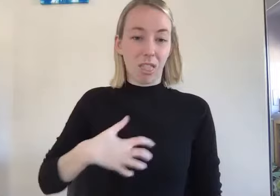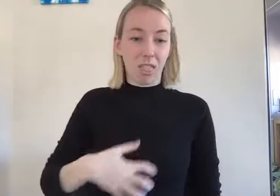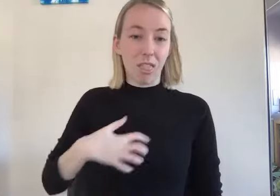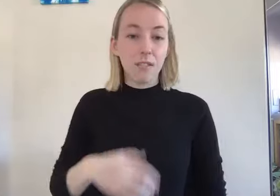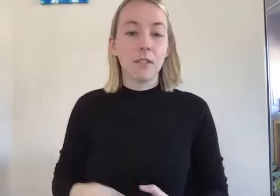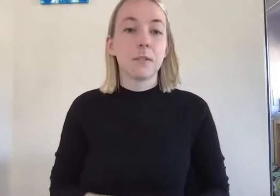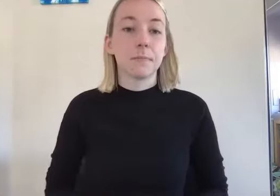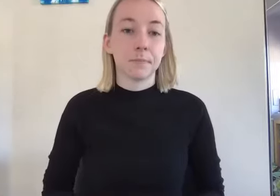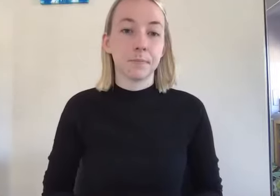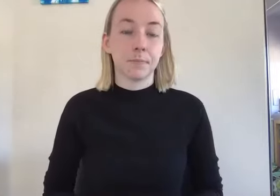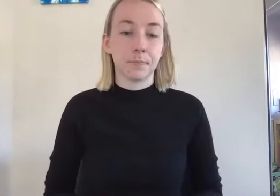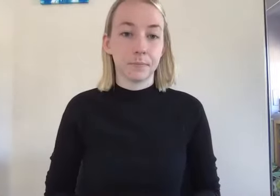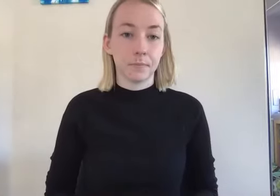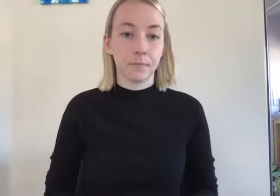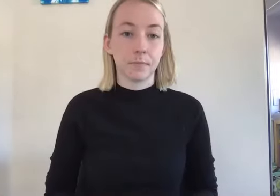feeling. I don't like that white noise.